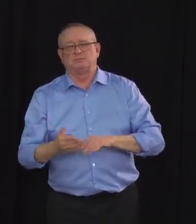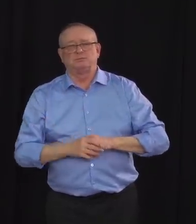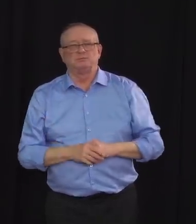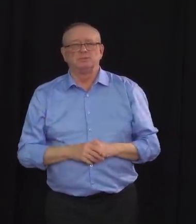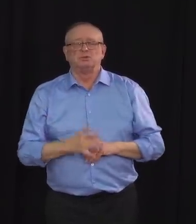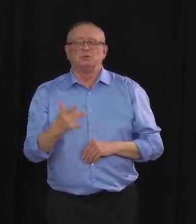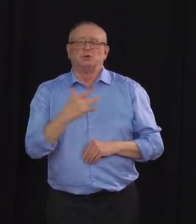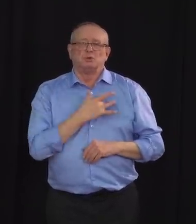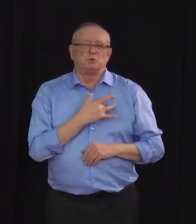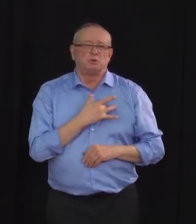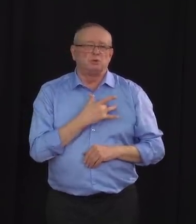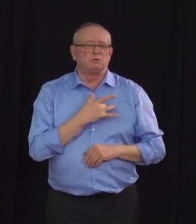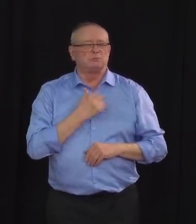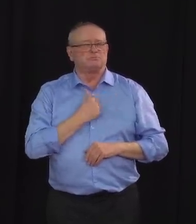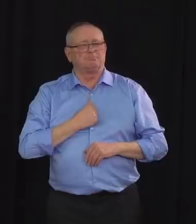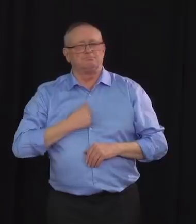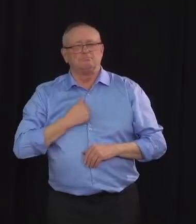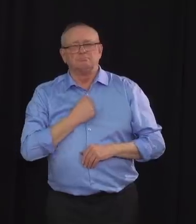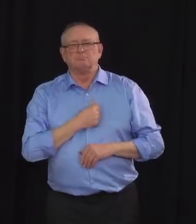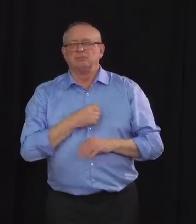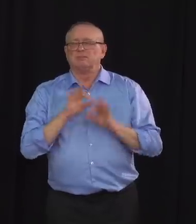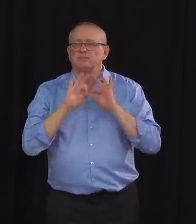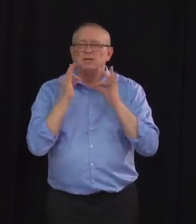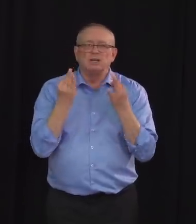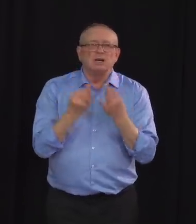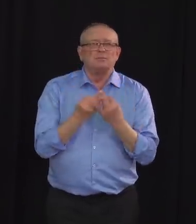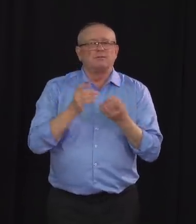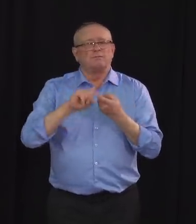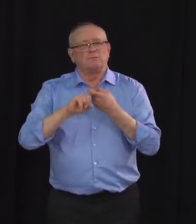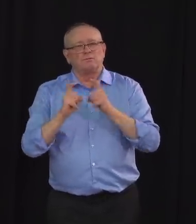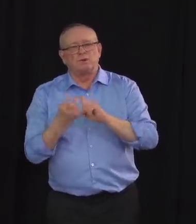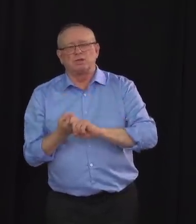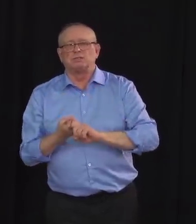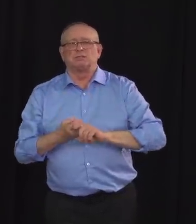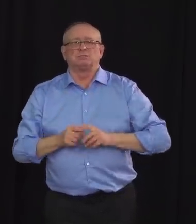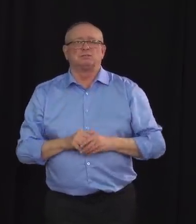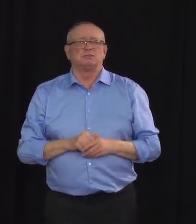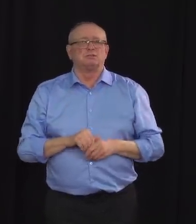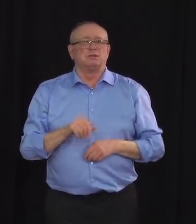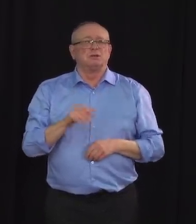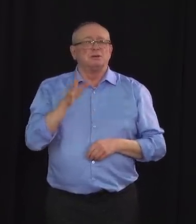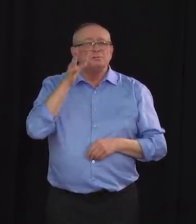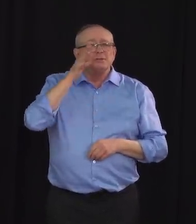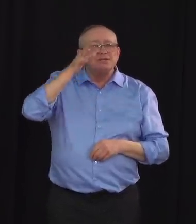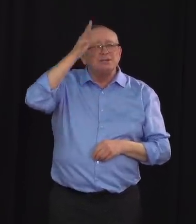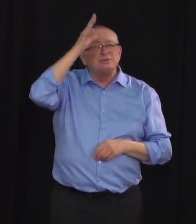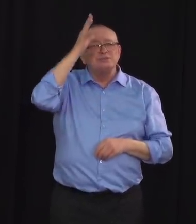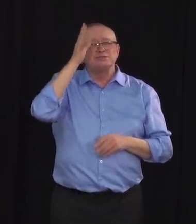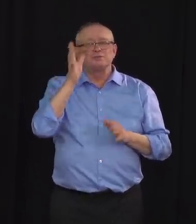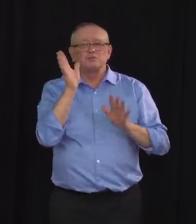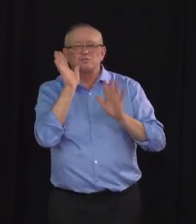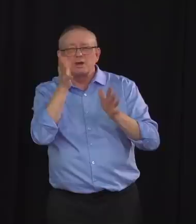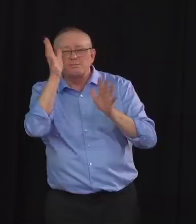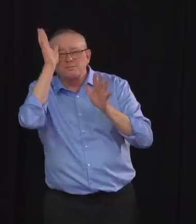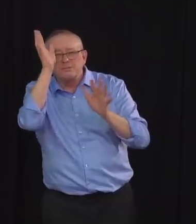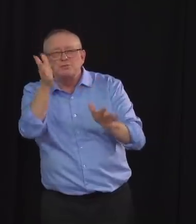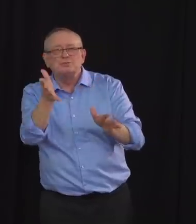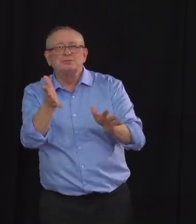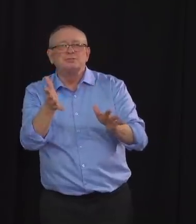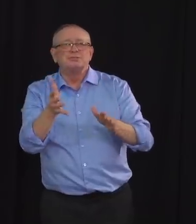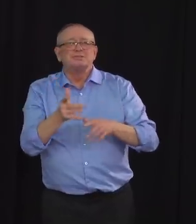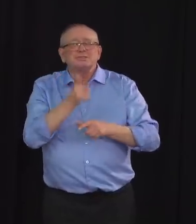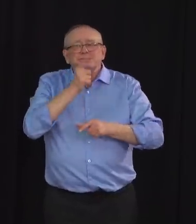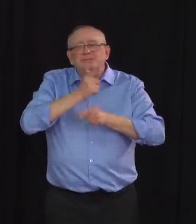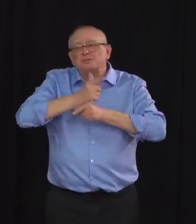of these individuals. These were parents, grandparents, siblings, co-workers, neighbours, and friends to